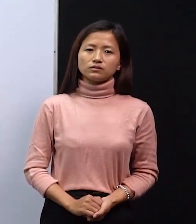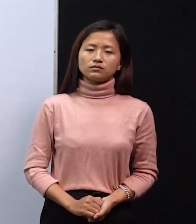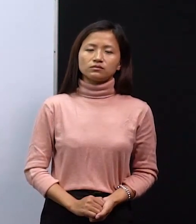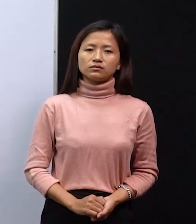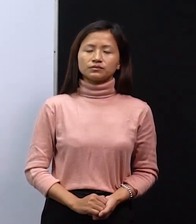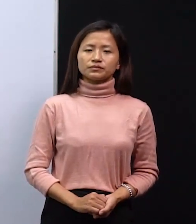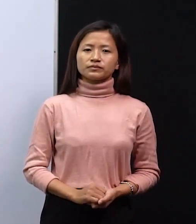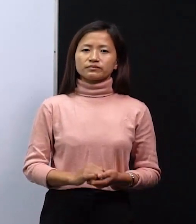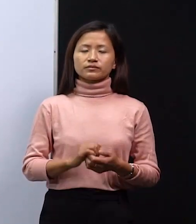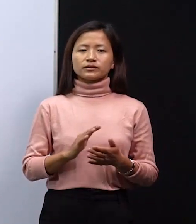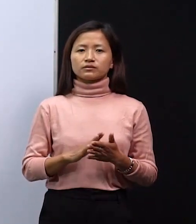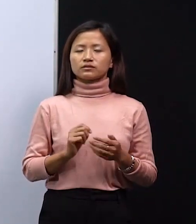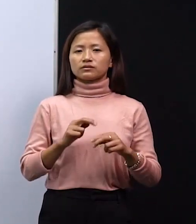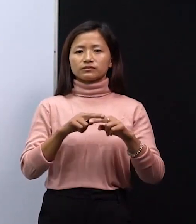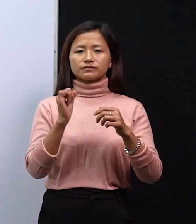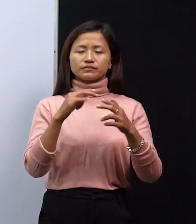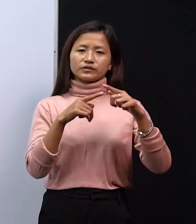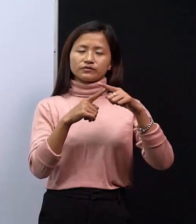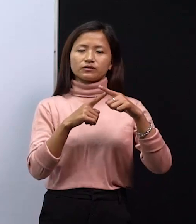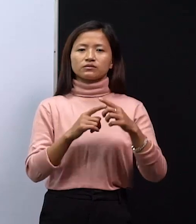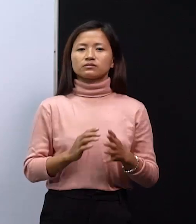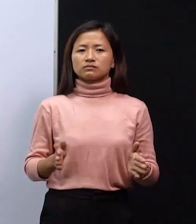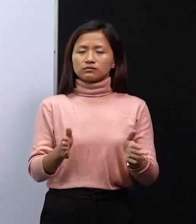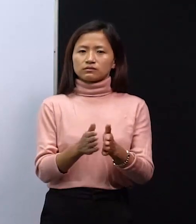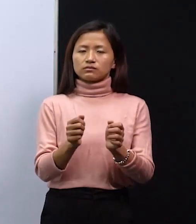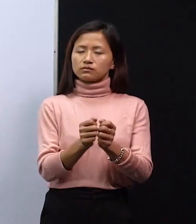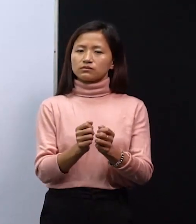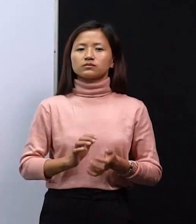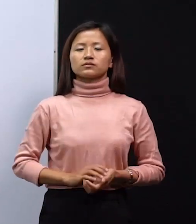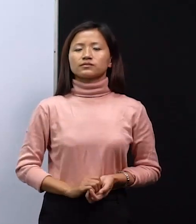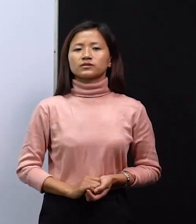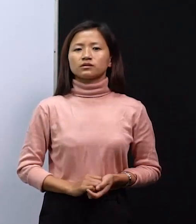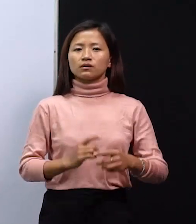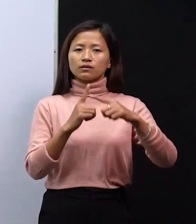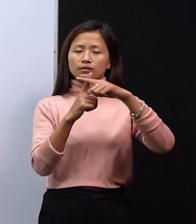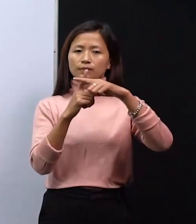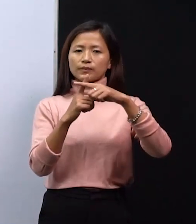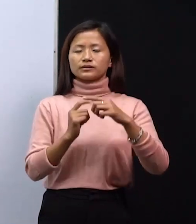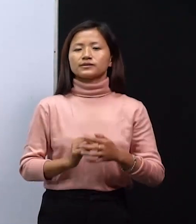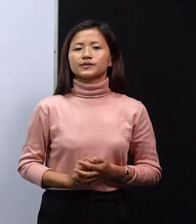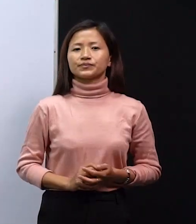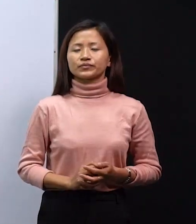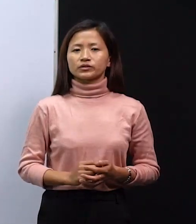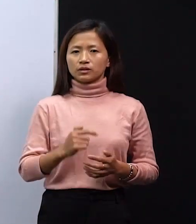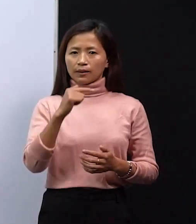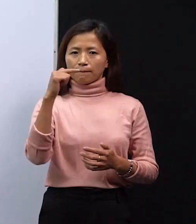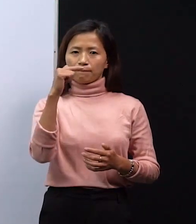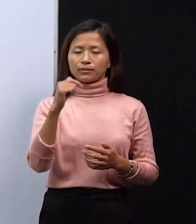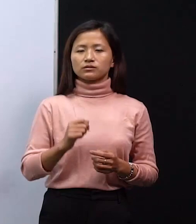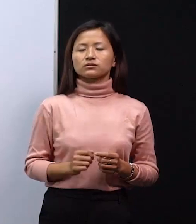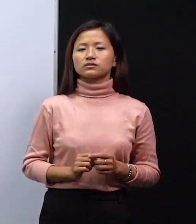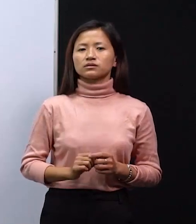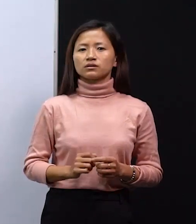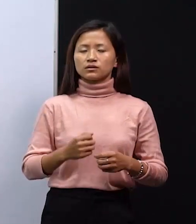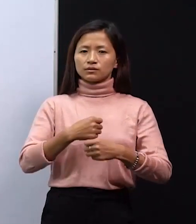does not fit with this. It is x plus a. There's a plus here, right? But we have a minus here. So we